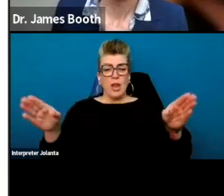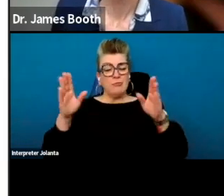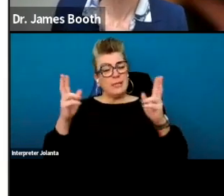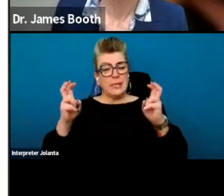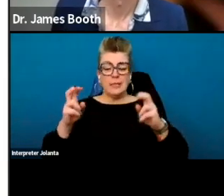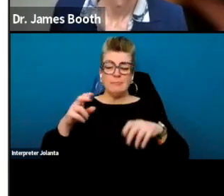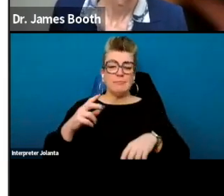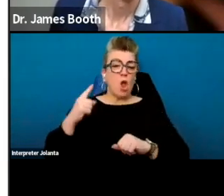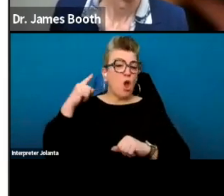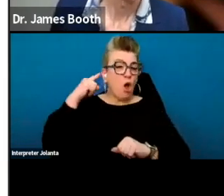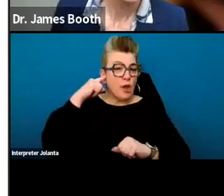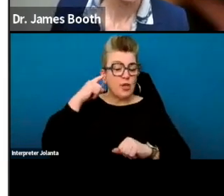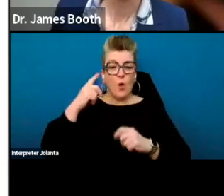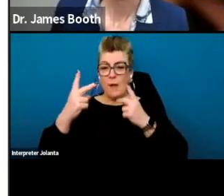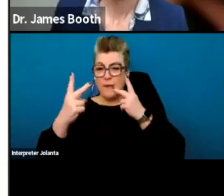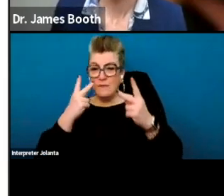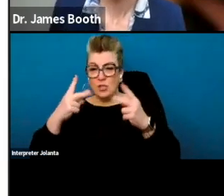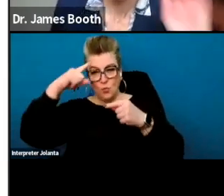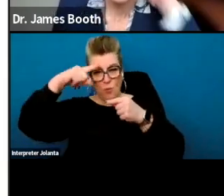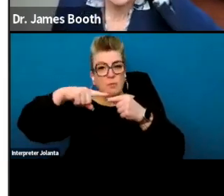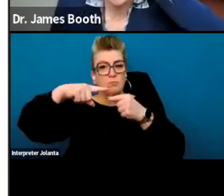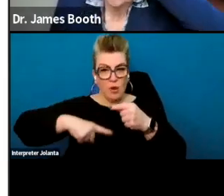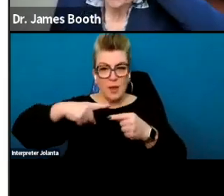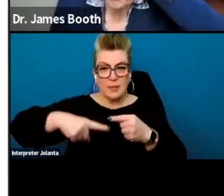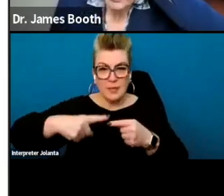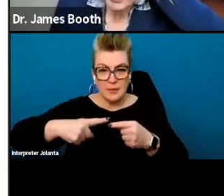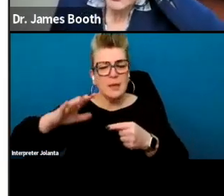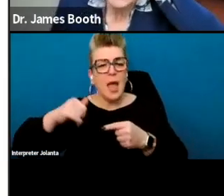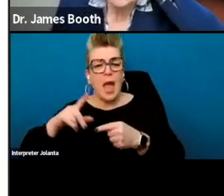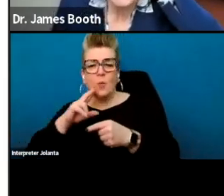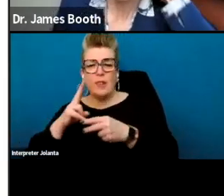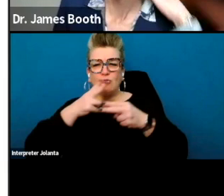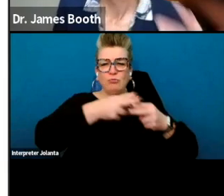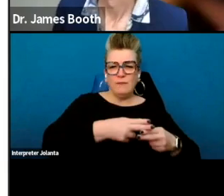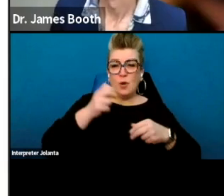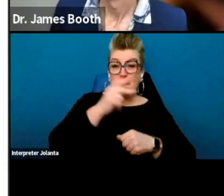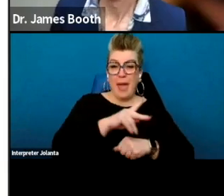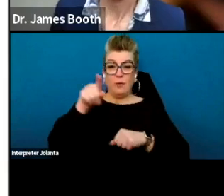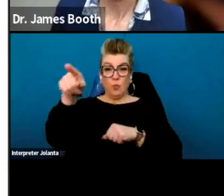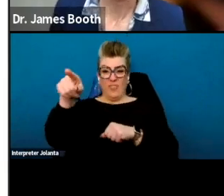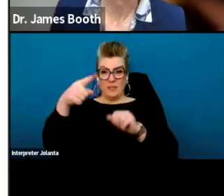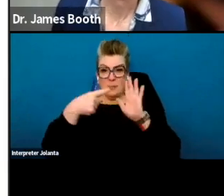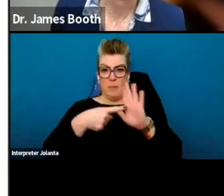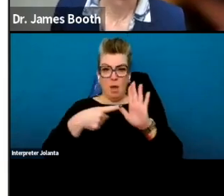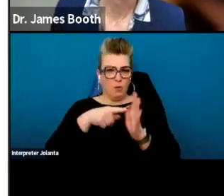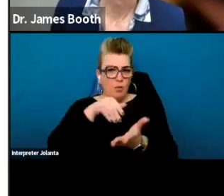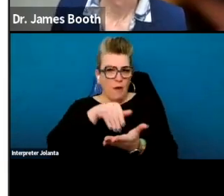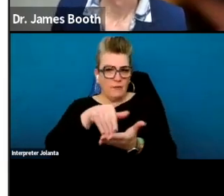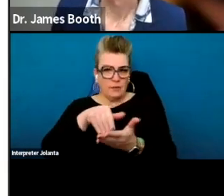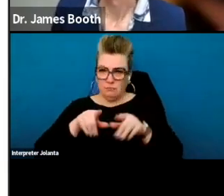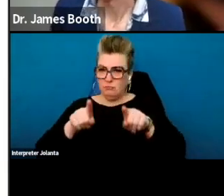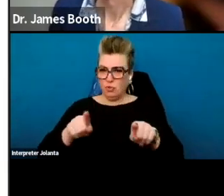audiovisual processing. So I'm going to refer back to this model quite a bit